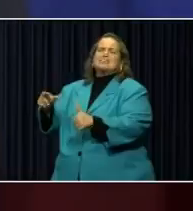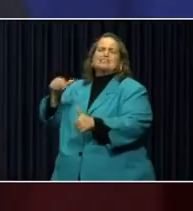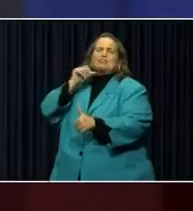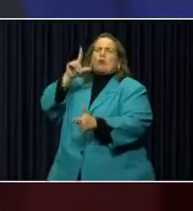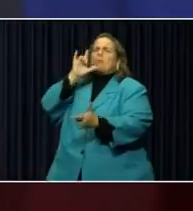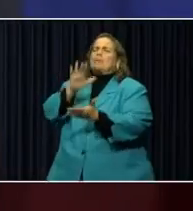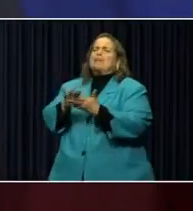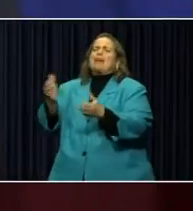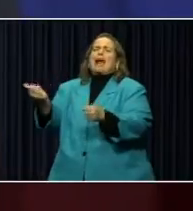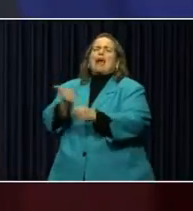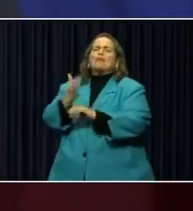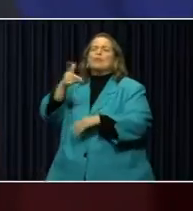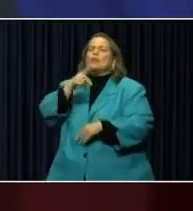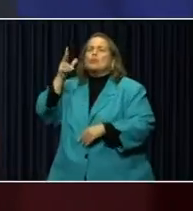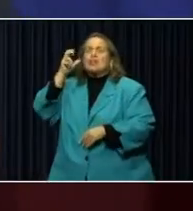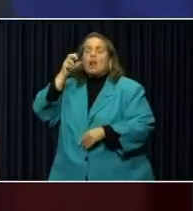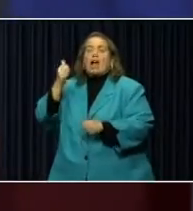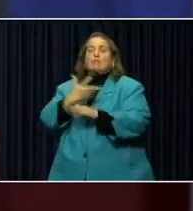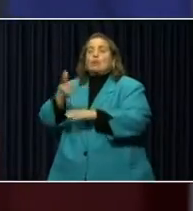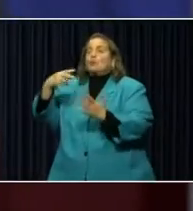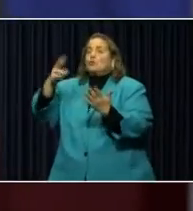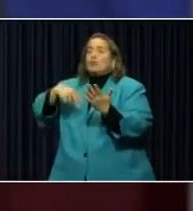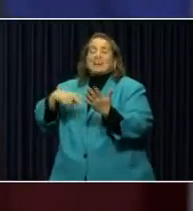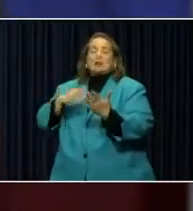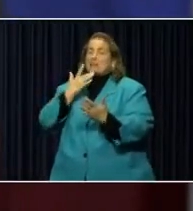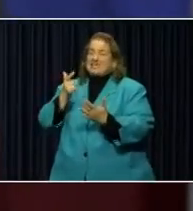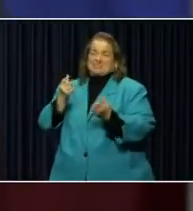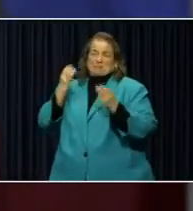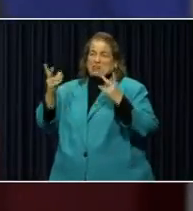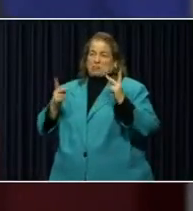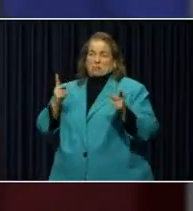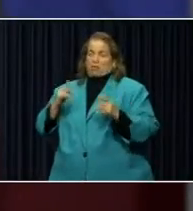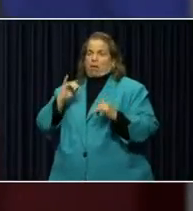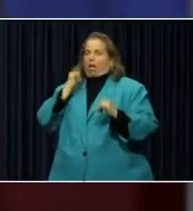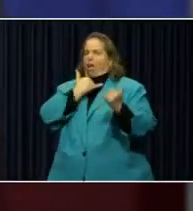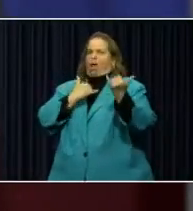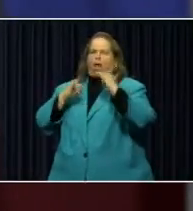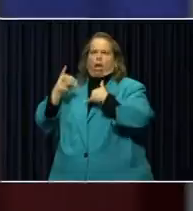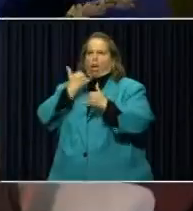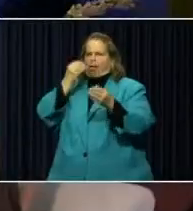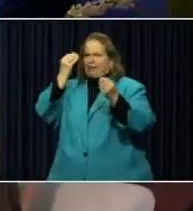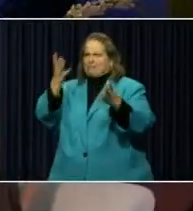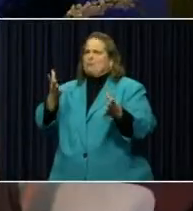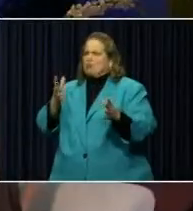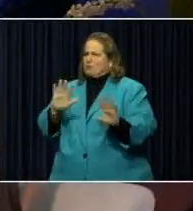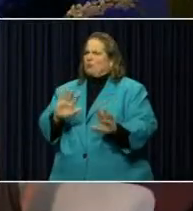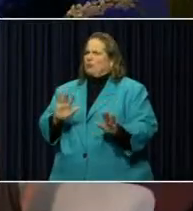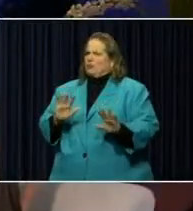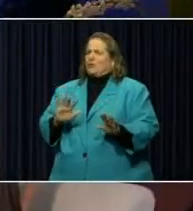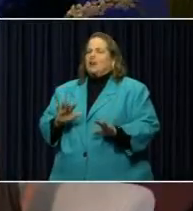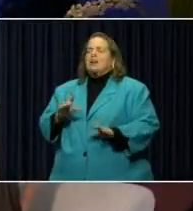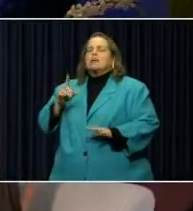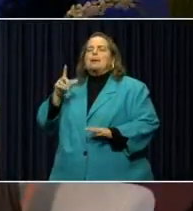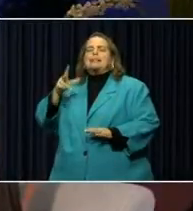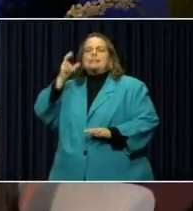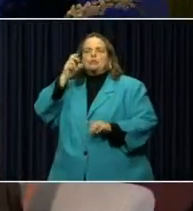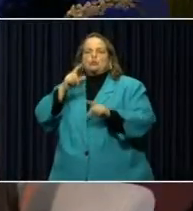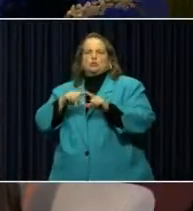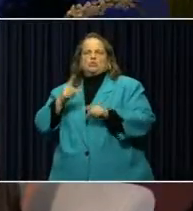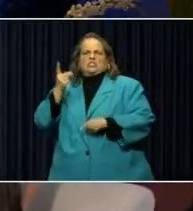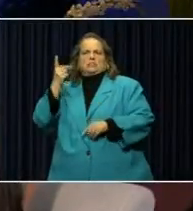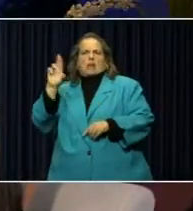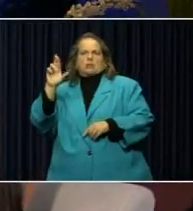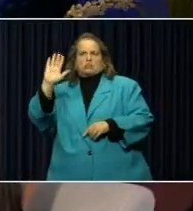or everything you read. People don't always get the facts right. And so we always try to listen to the medical